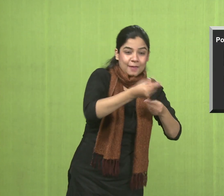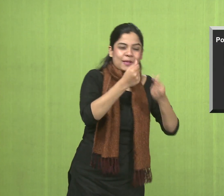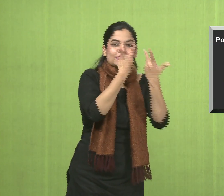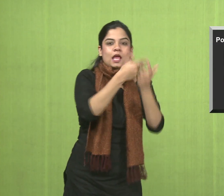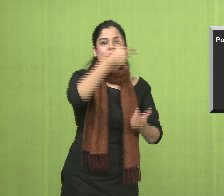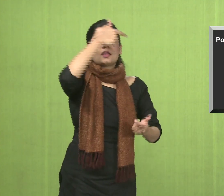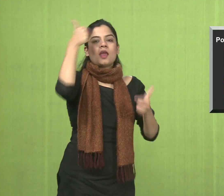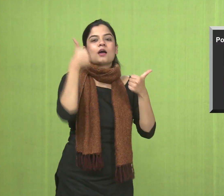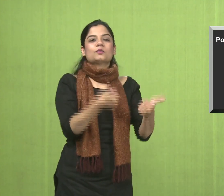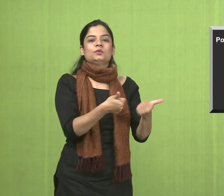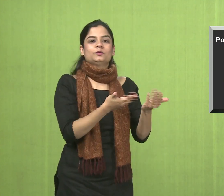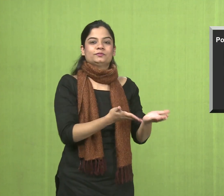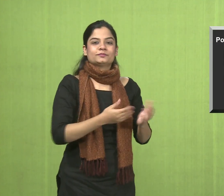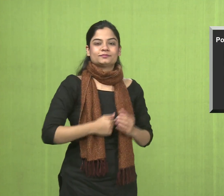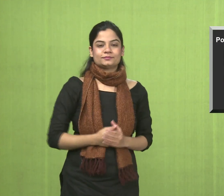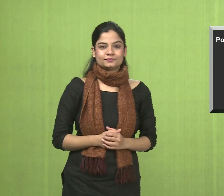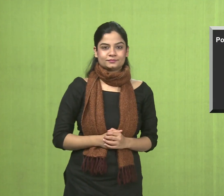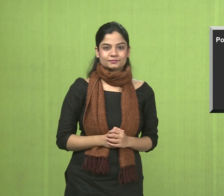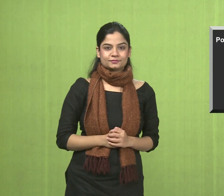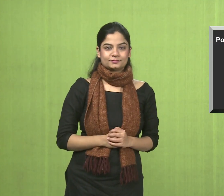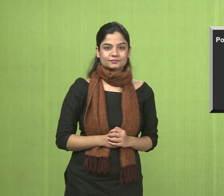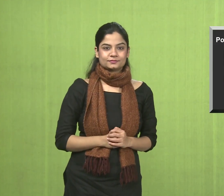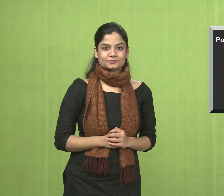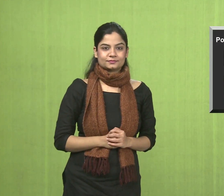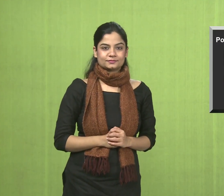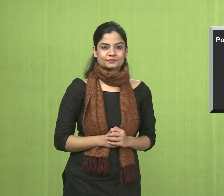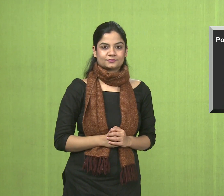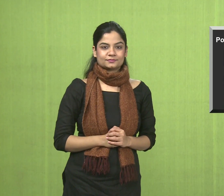any amount of money, be it even 20 rupees. As the smallest amount you can start saving.